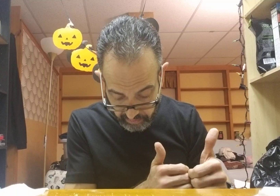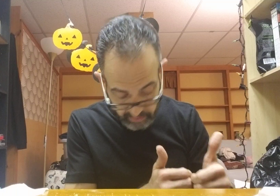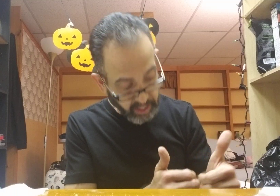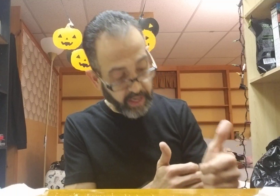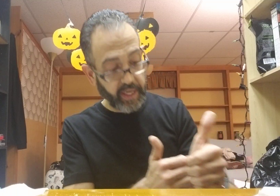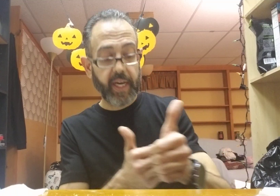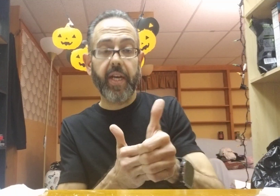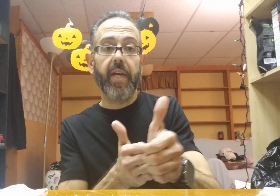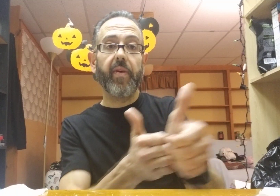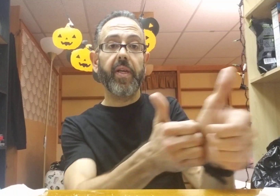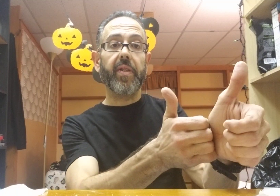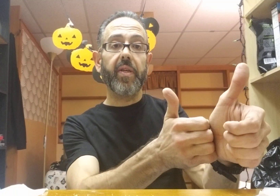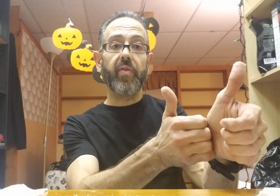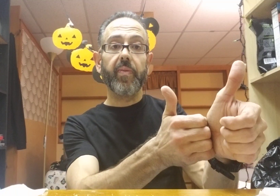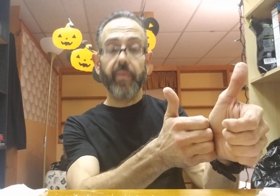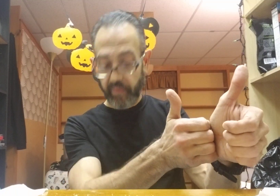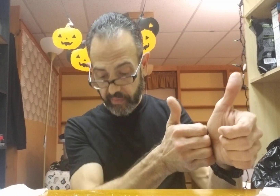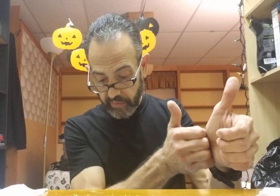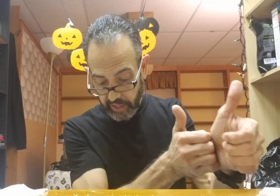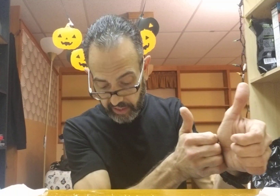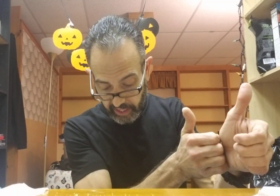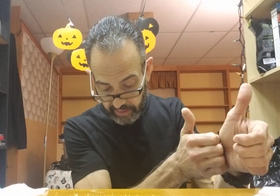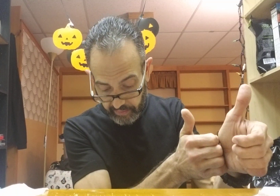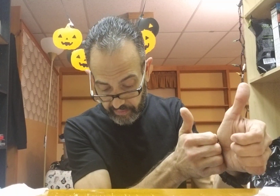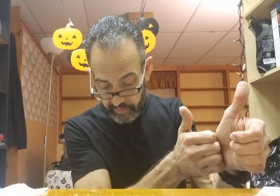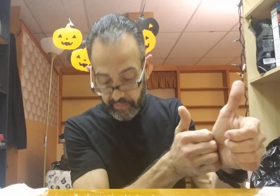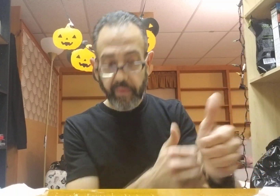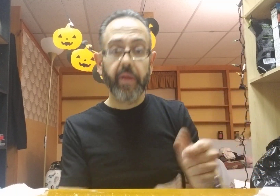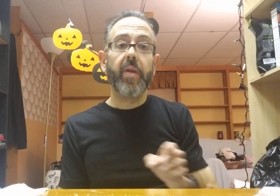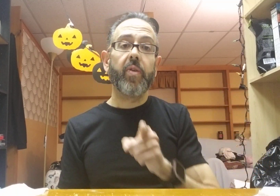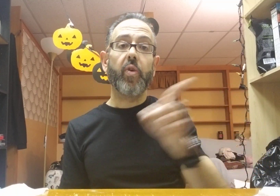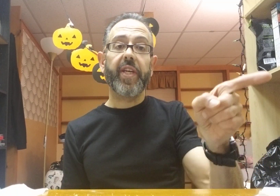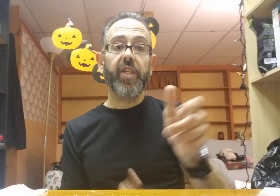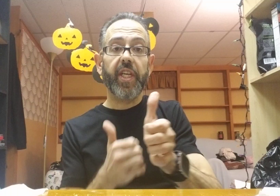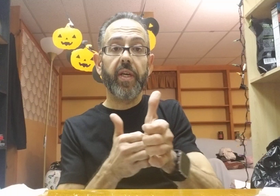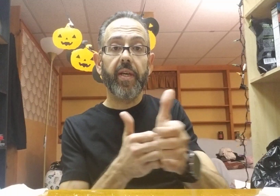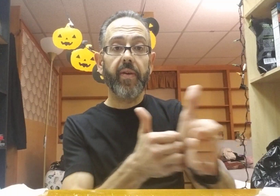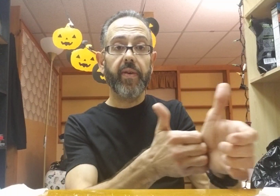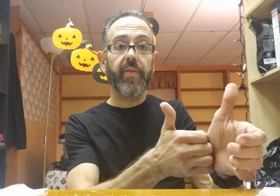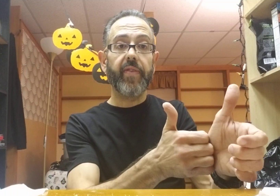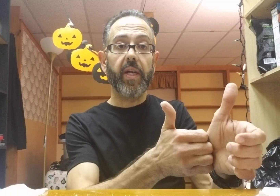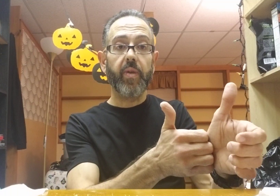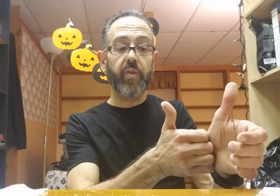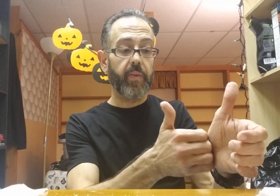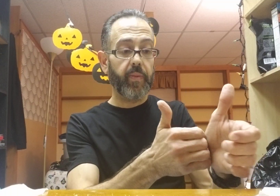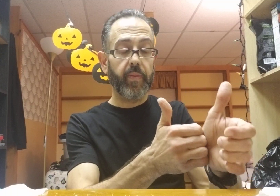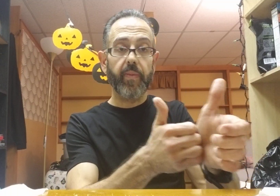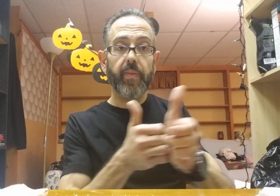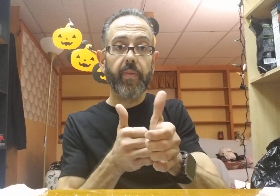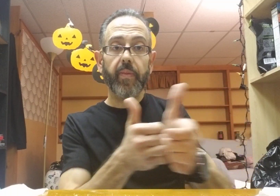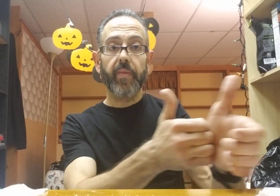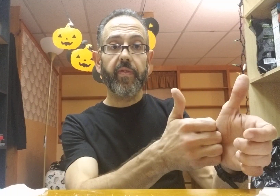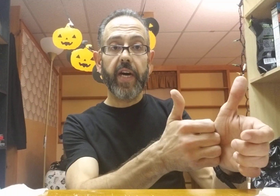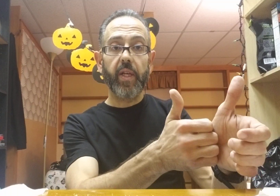Yeah, you can kind of have it like this. Like that. So he, she, or it follows. Follows.